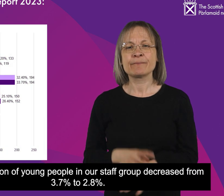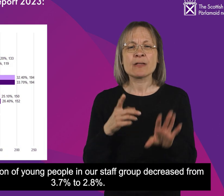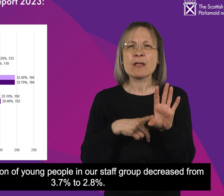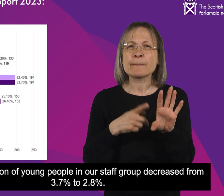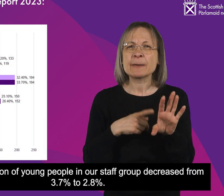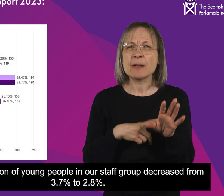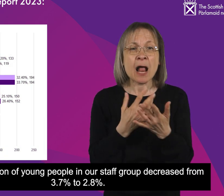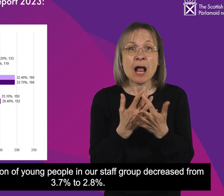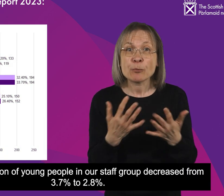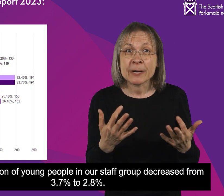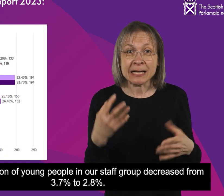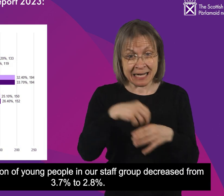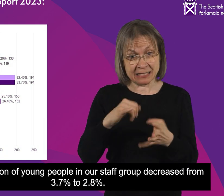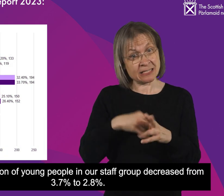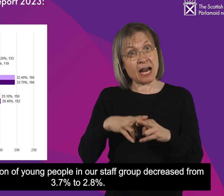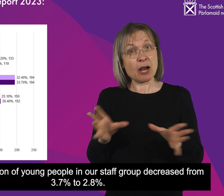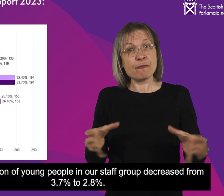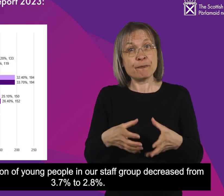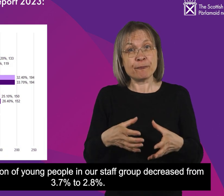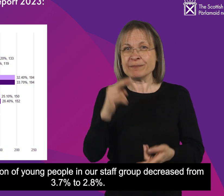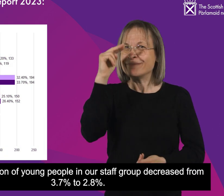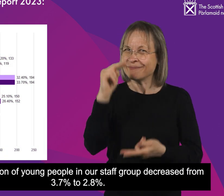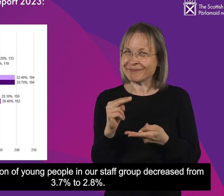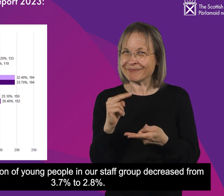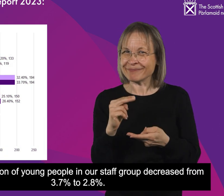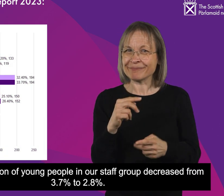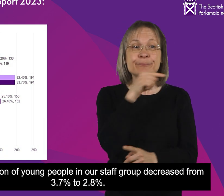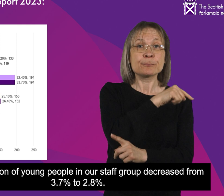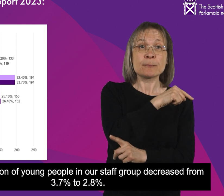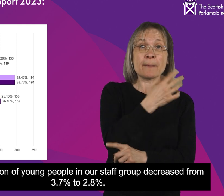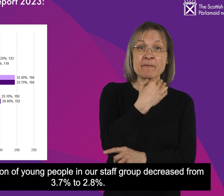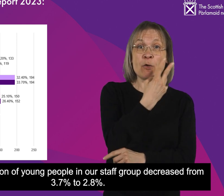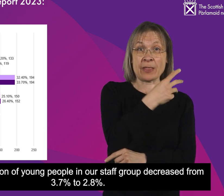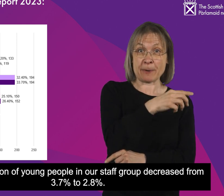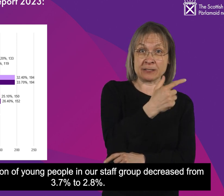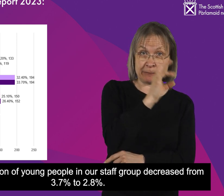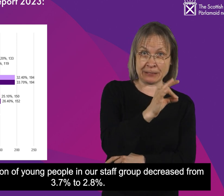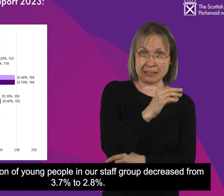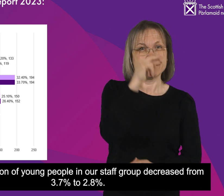The proportion of young people in our staff group decreased from 3.7% to 2.8%.